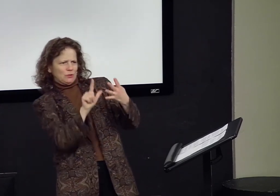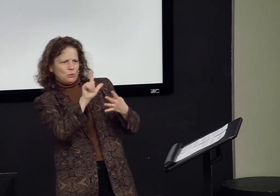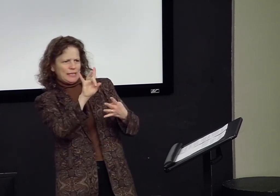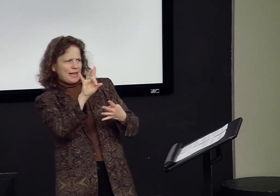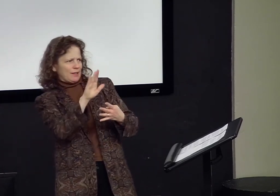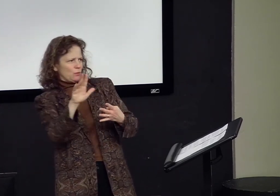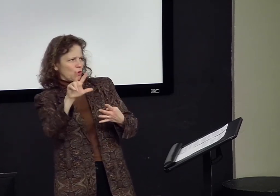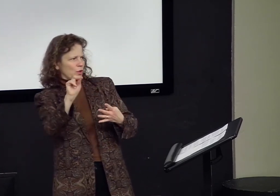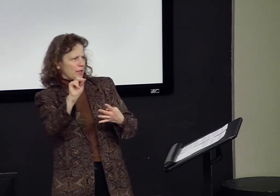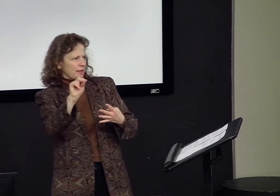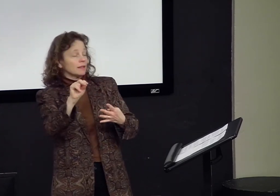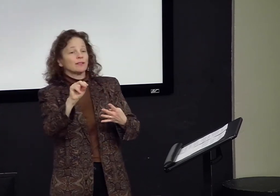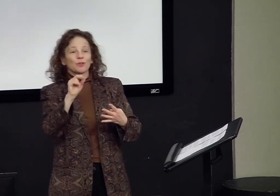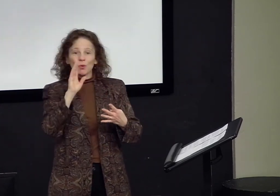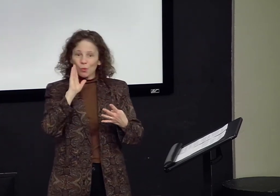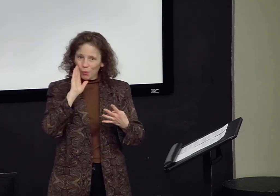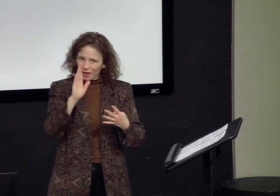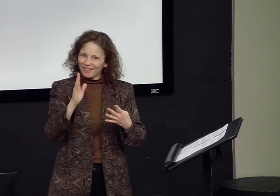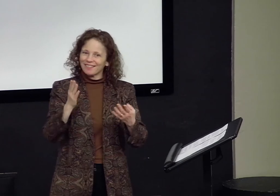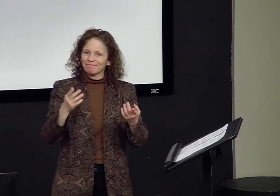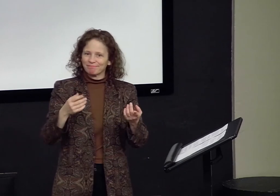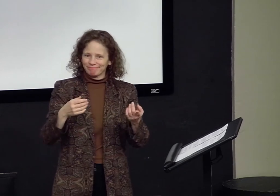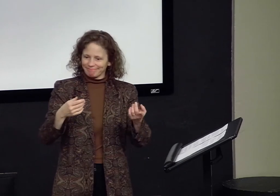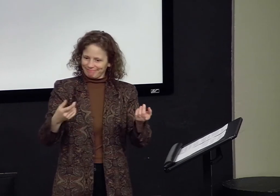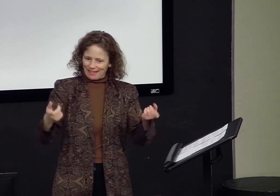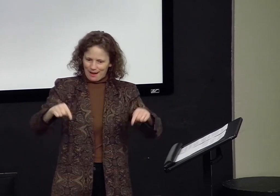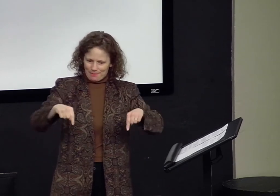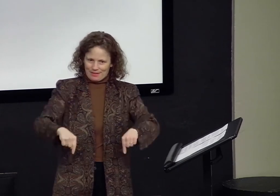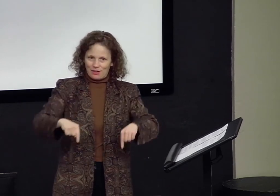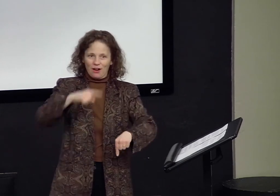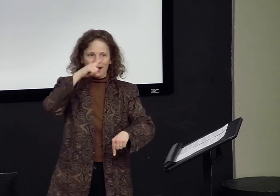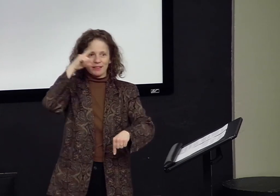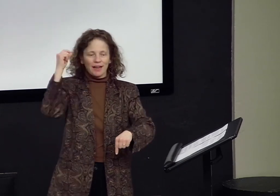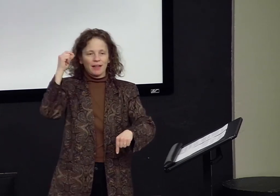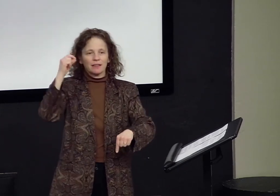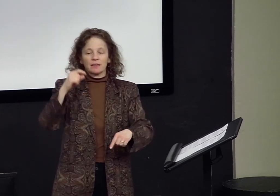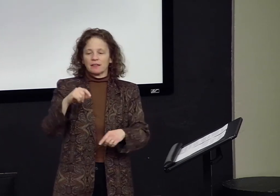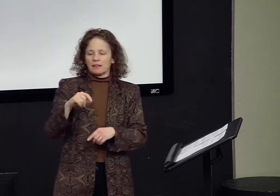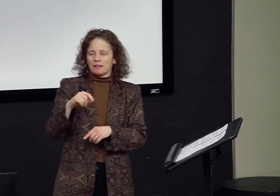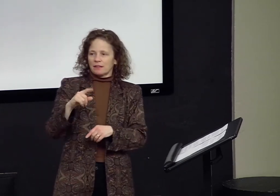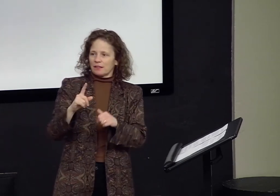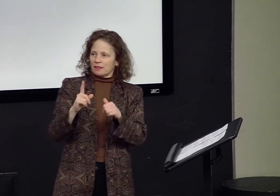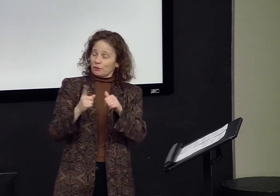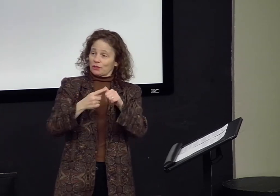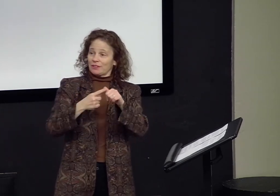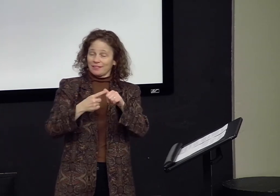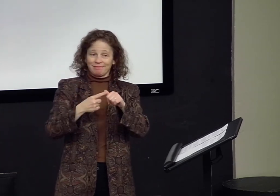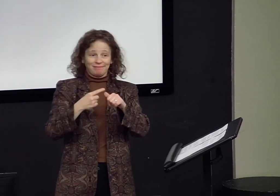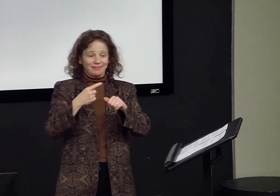And then at the end of March, the 28th through the 30th is when we'll have our international symposium here at Gallaudet.